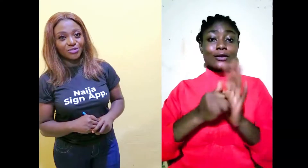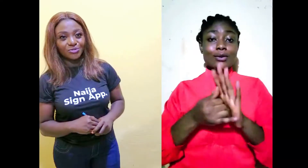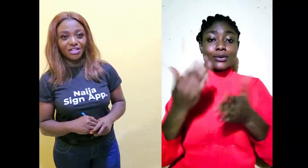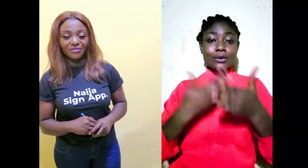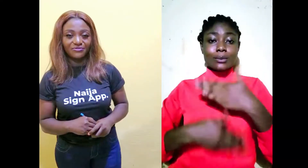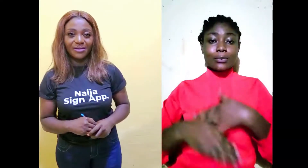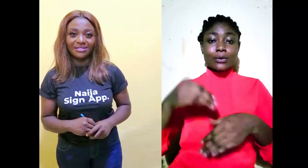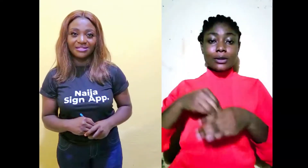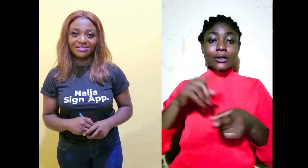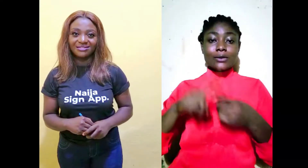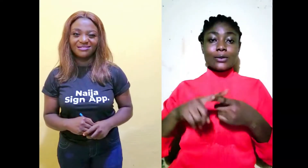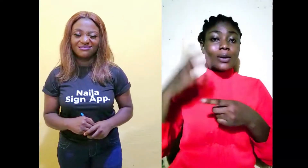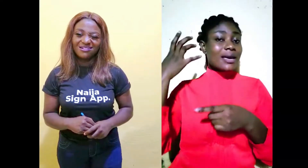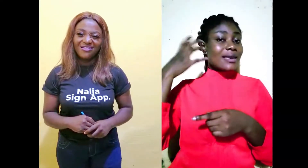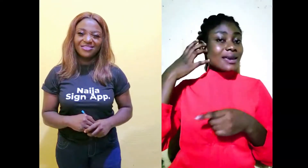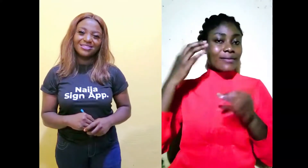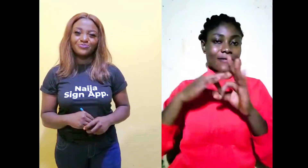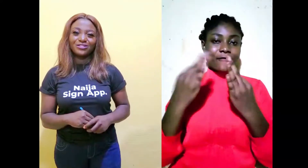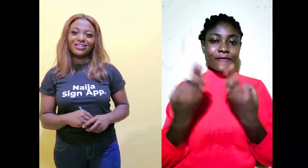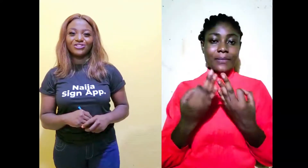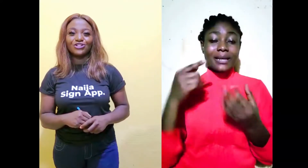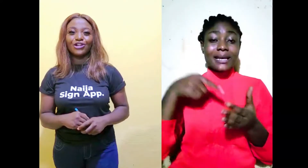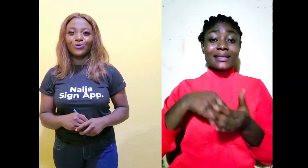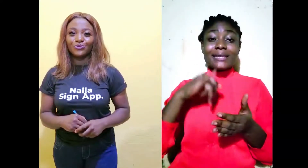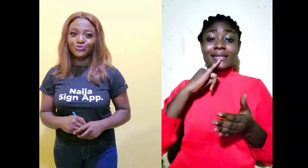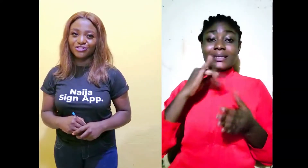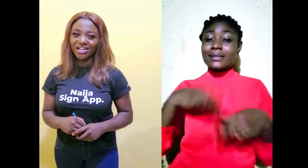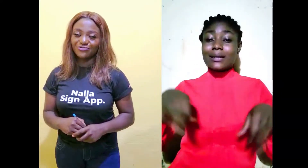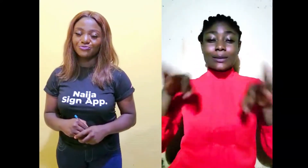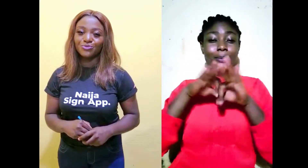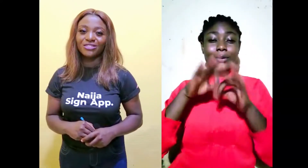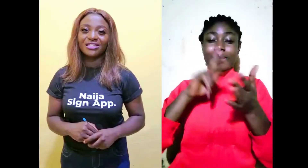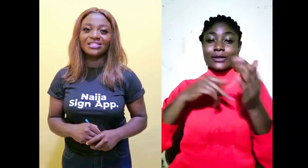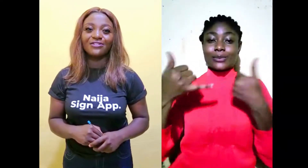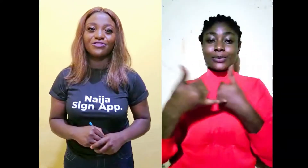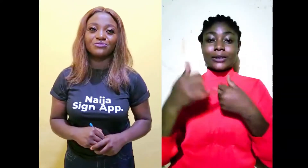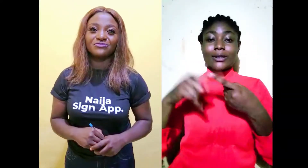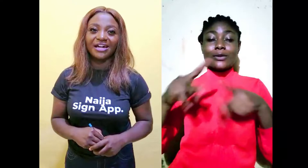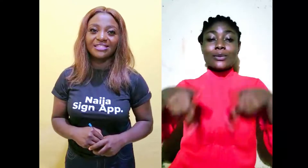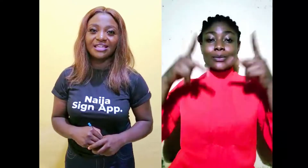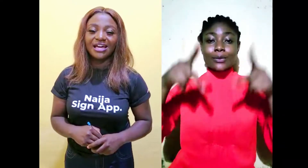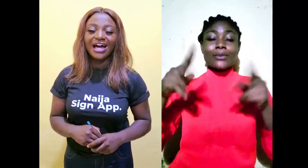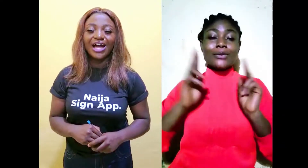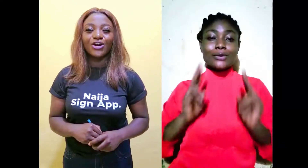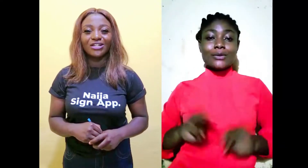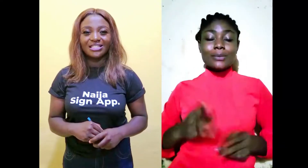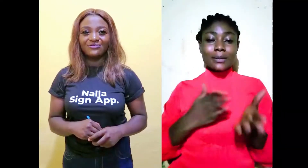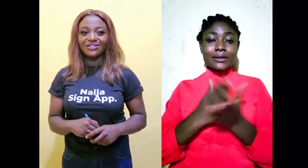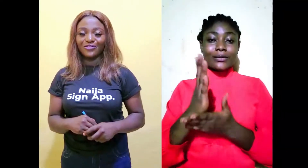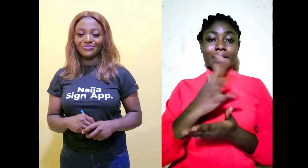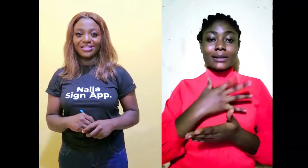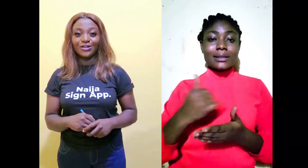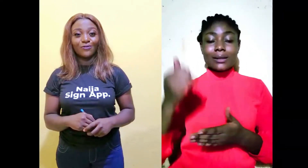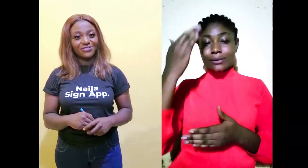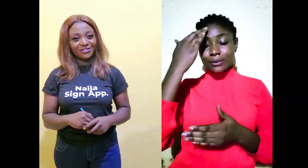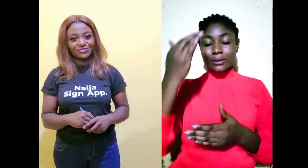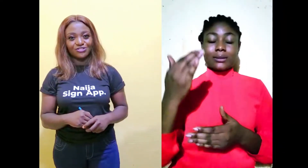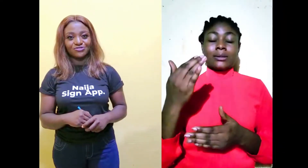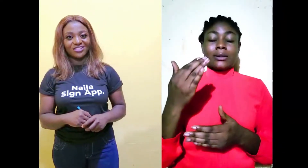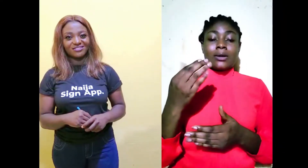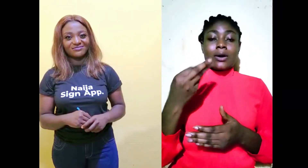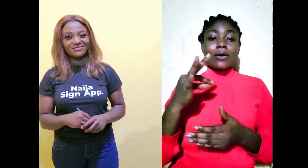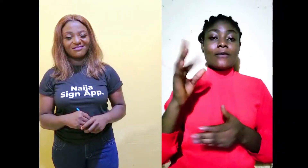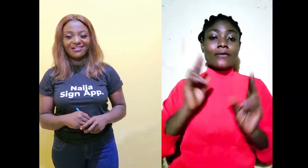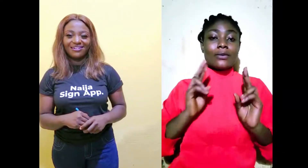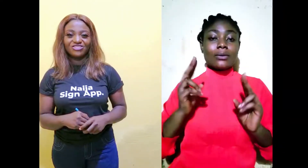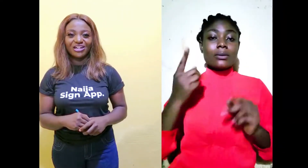born into hearing families. This is a potential global project promoting deaf human rights and cognitive development of deaf